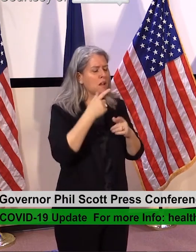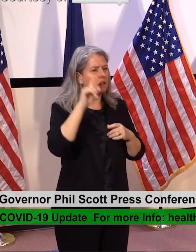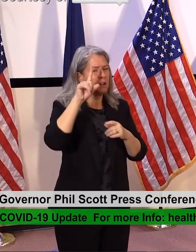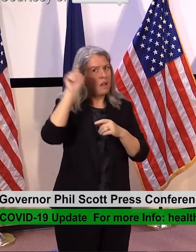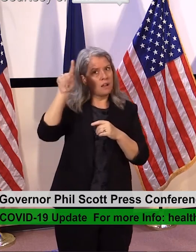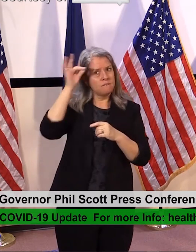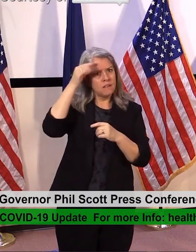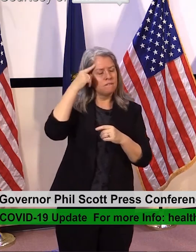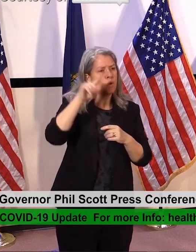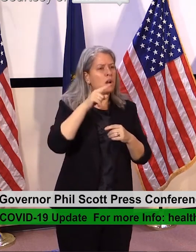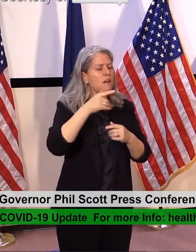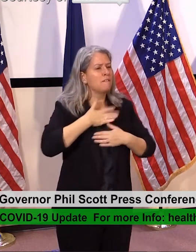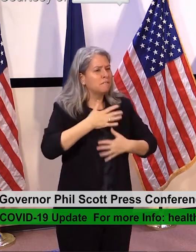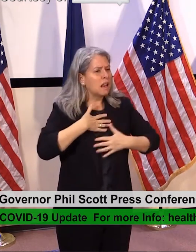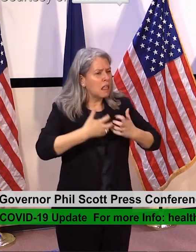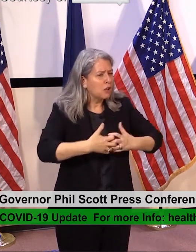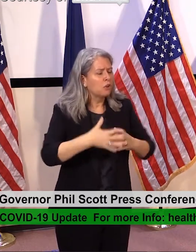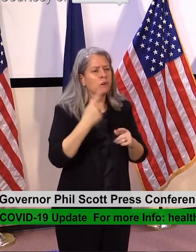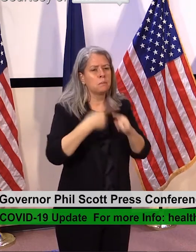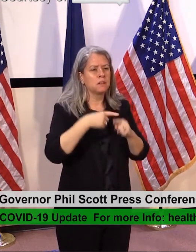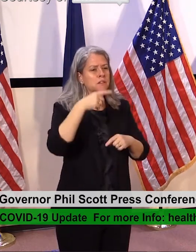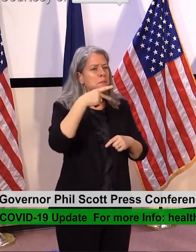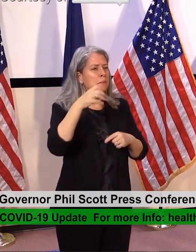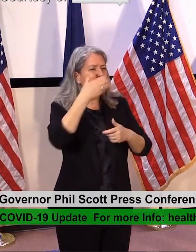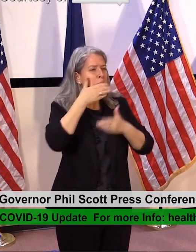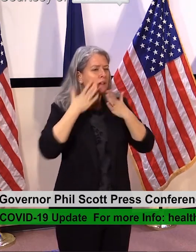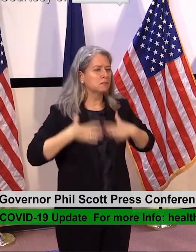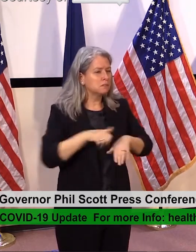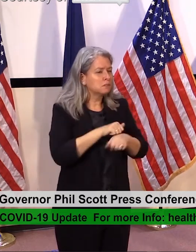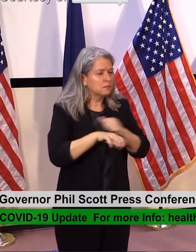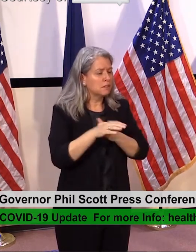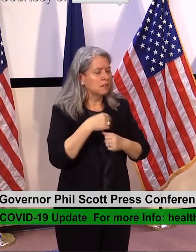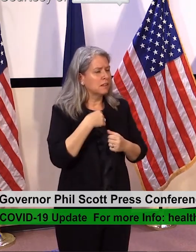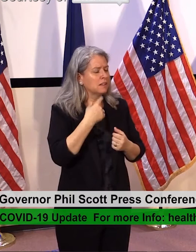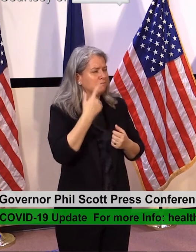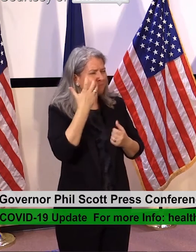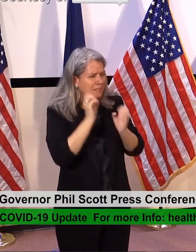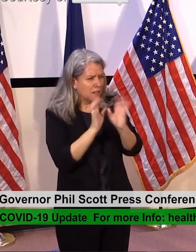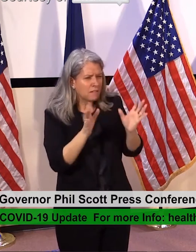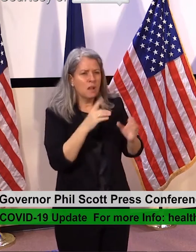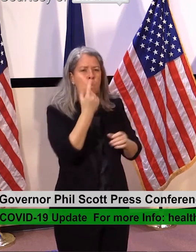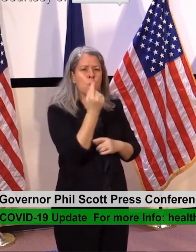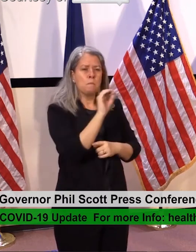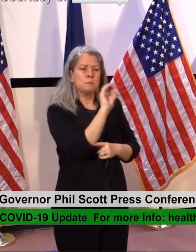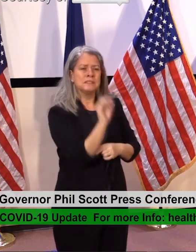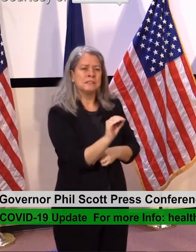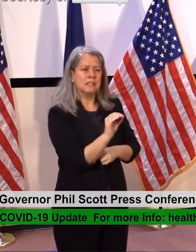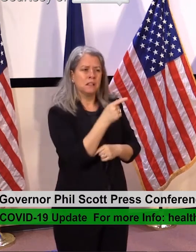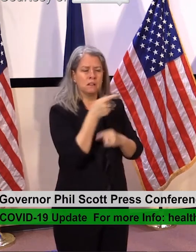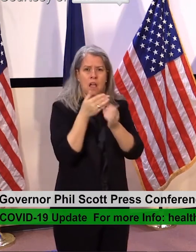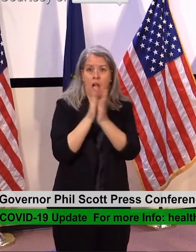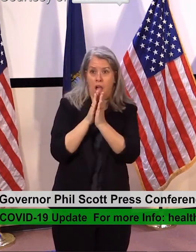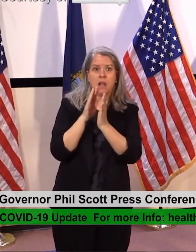for ventilators and PPE, and I just had a couple follow-up questions. I was curious if you could specify the percentage of the state's request from the federal government that have